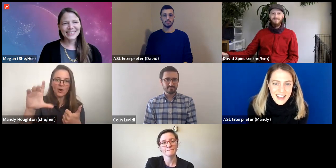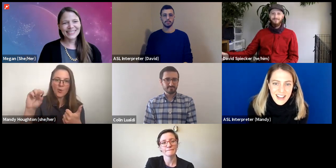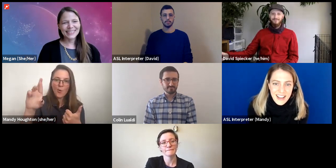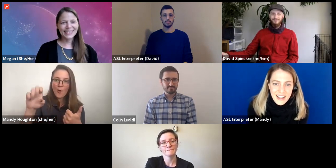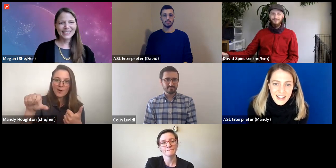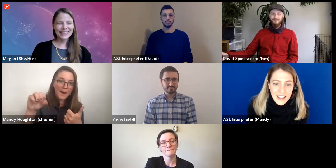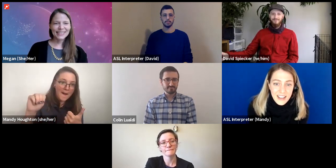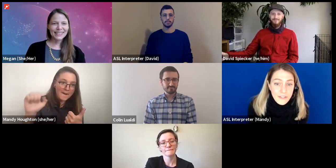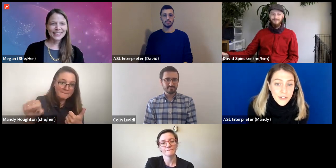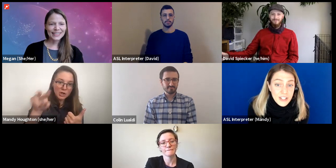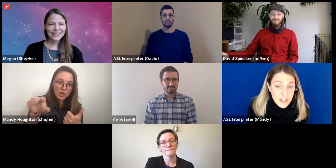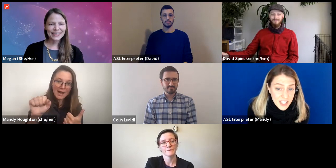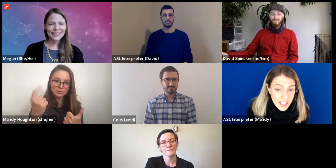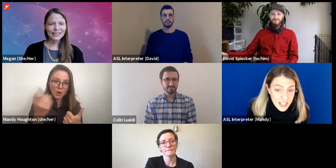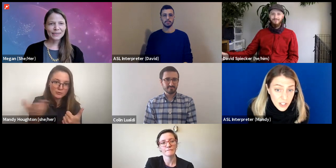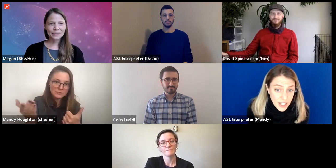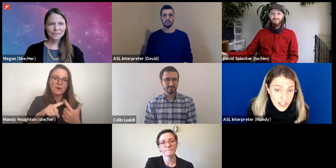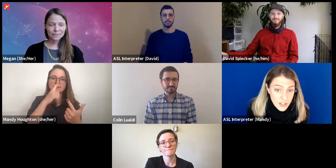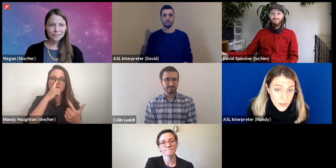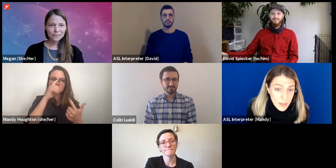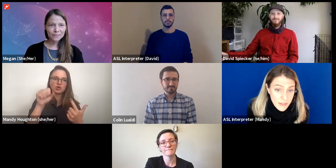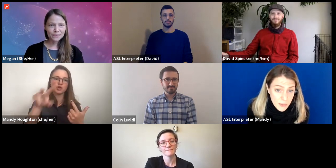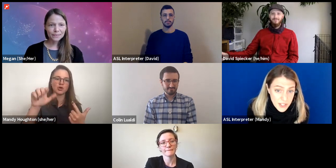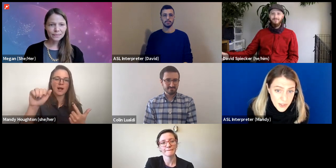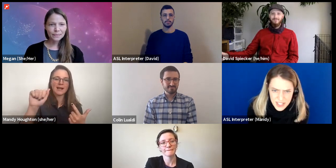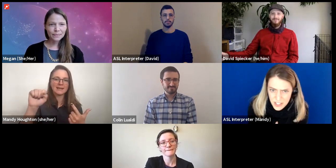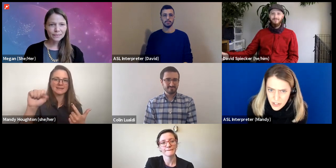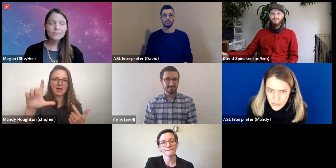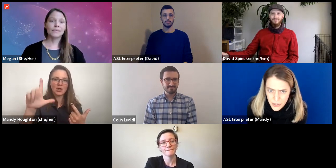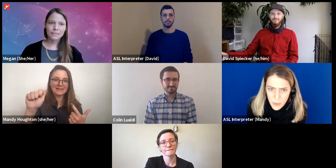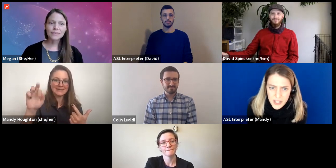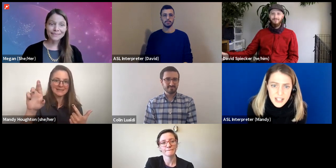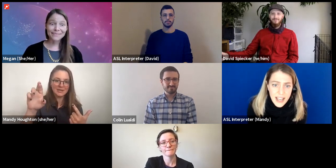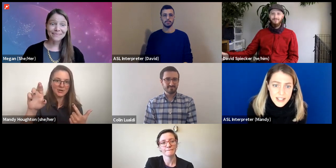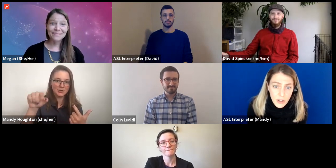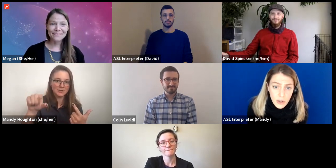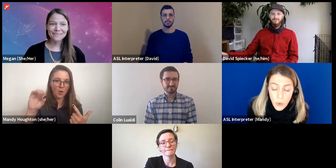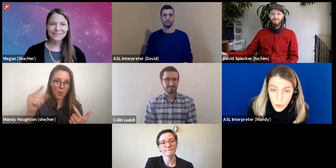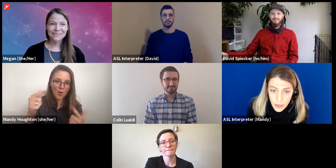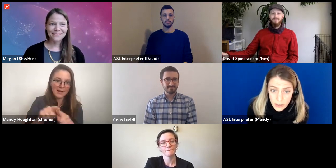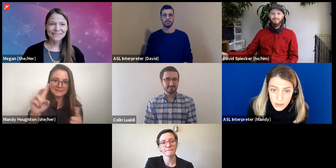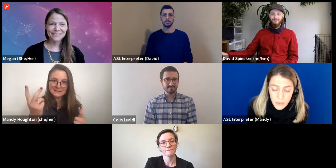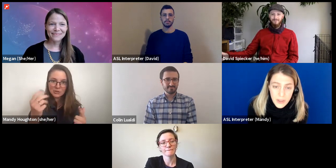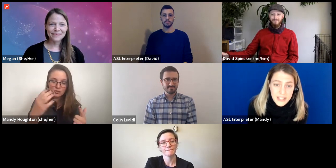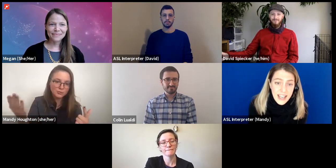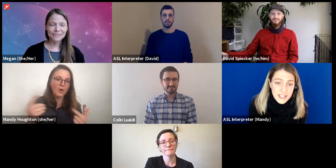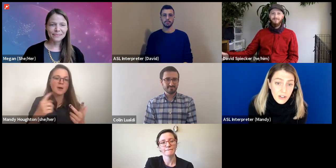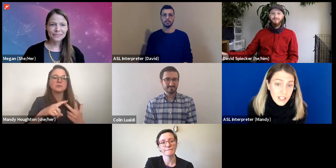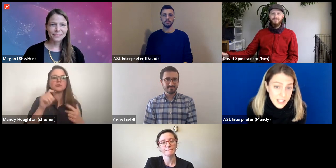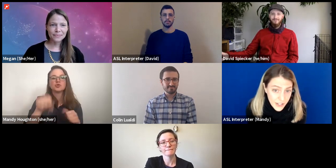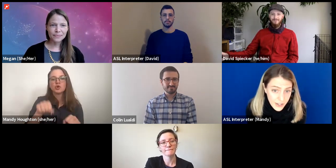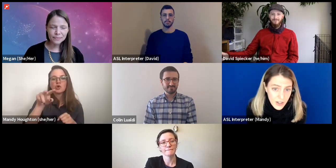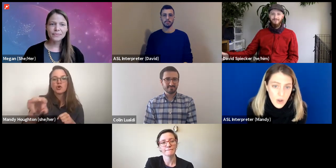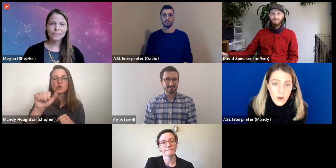And if you're interested in looking into some of the resources, I can share a few. One is ASL Core, one is